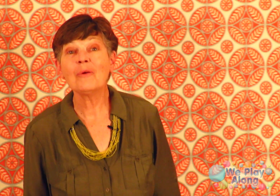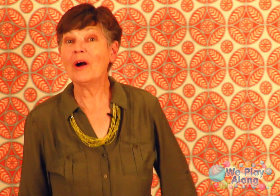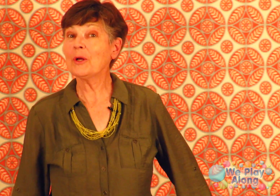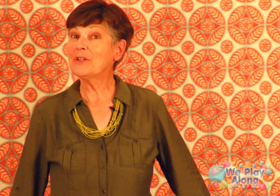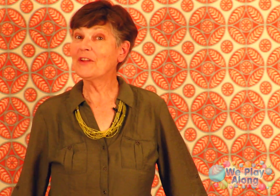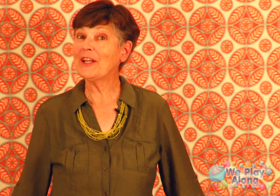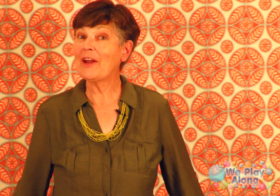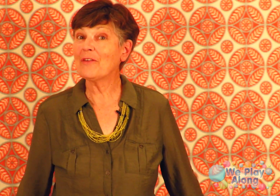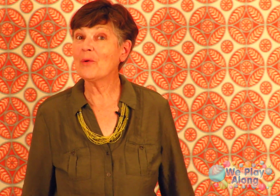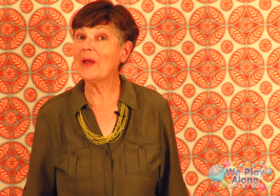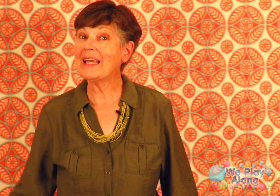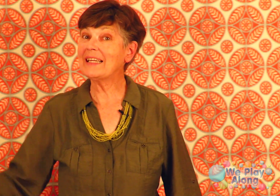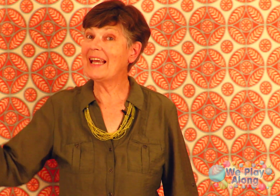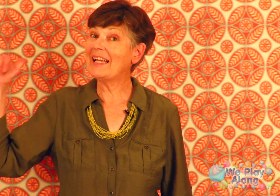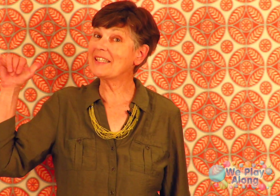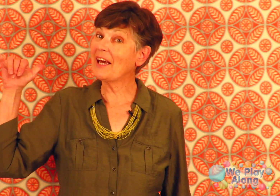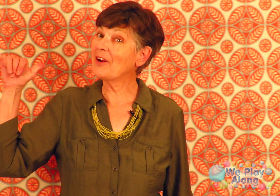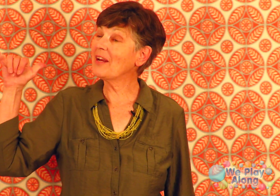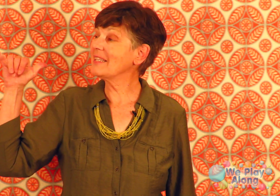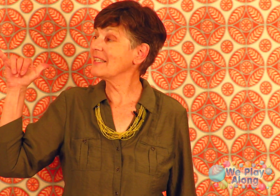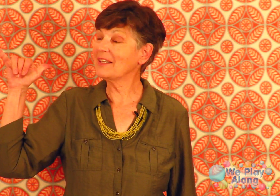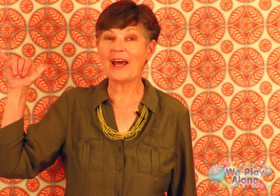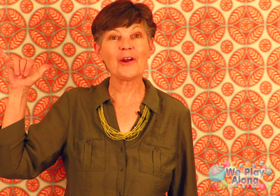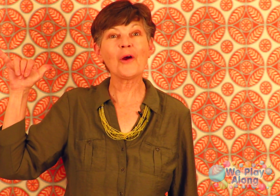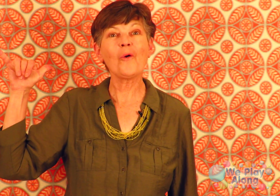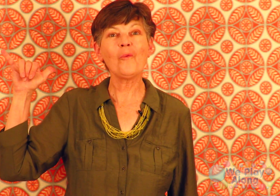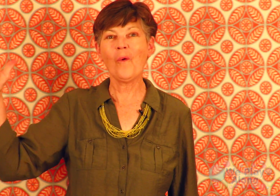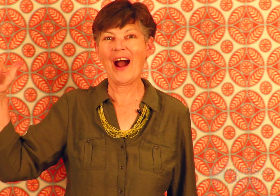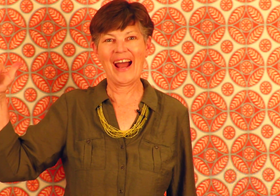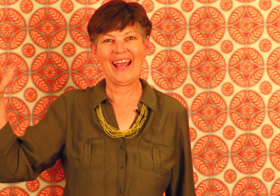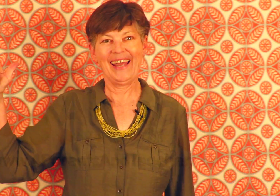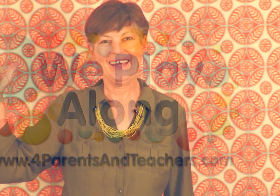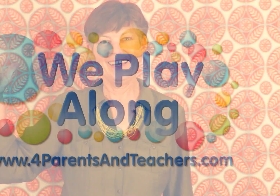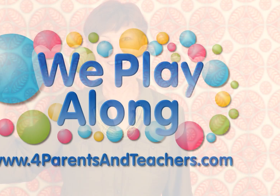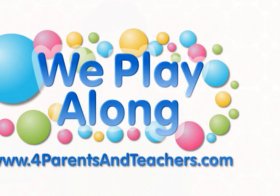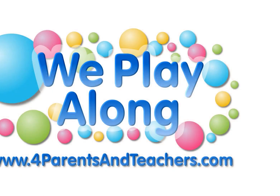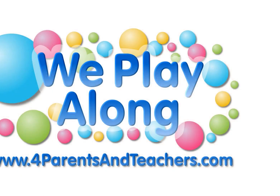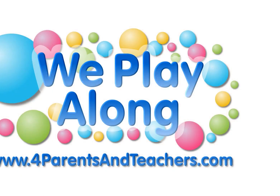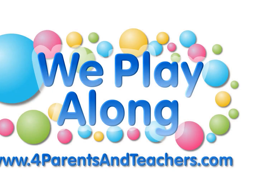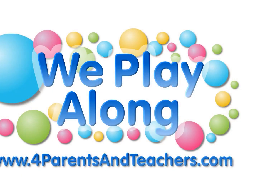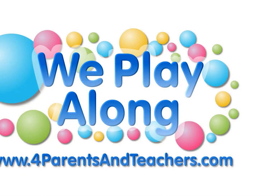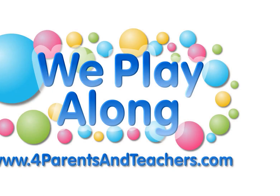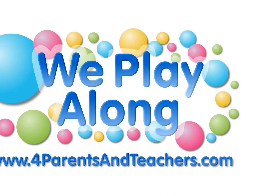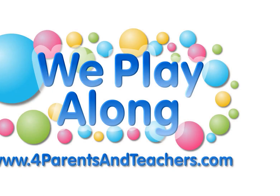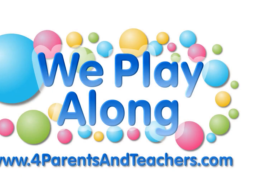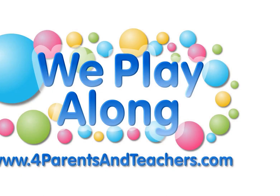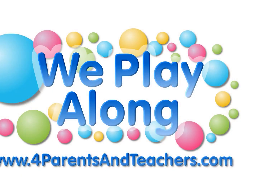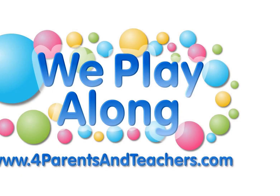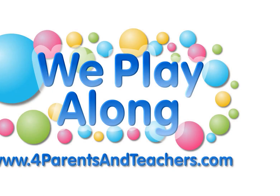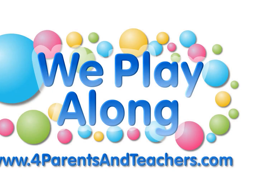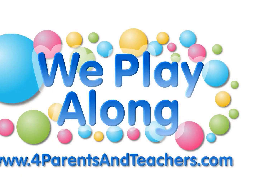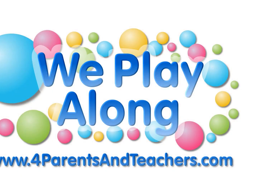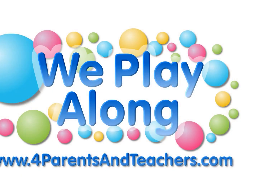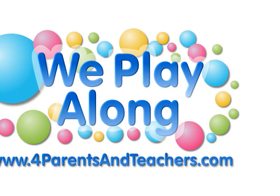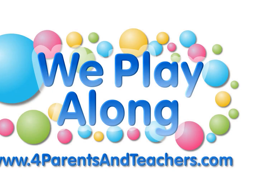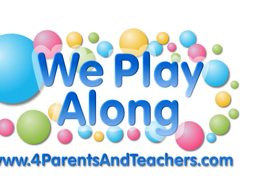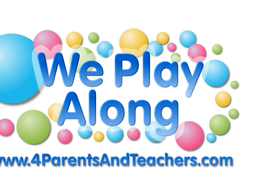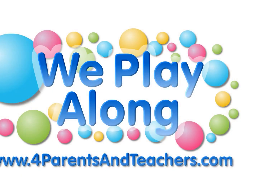Hi, welcome to the letter of the week. Today's letter is the letter Y. Play, play, play along. Come on and play along.